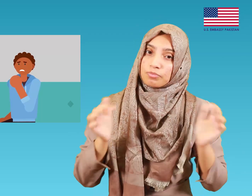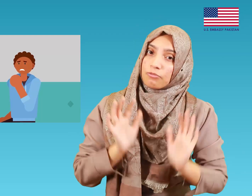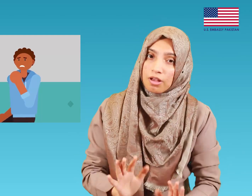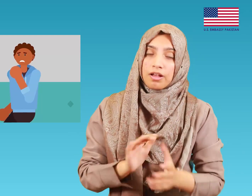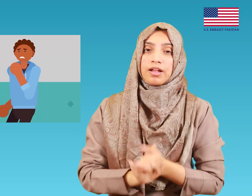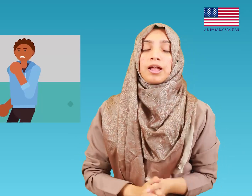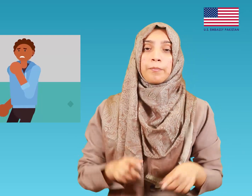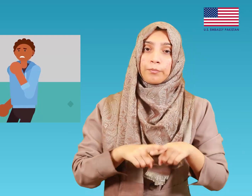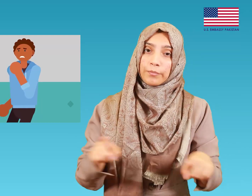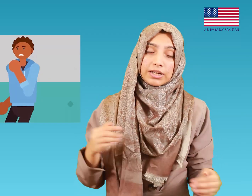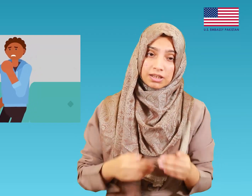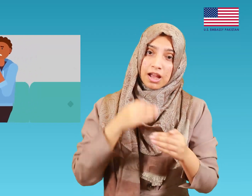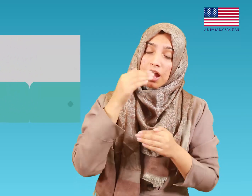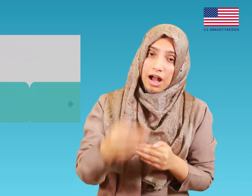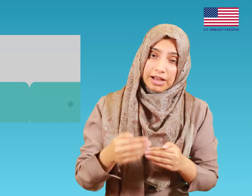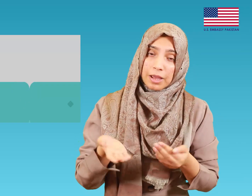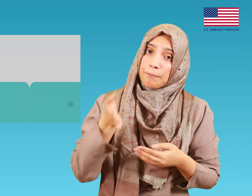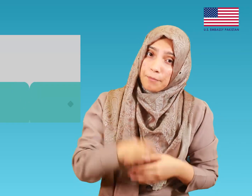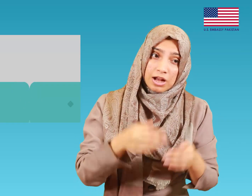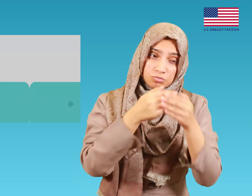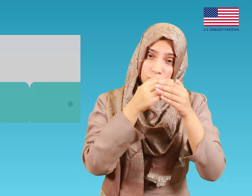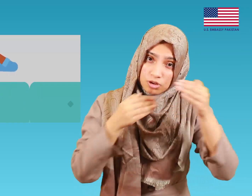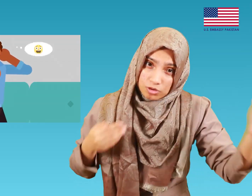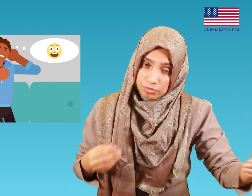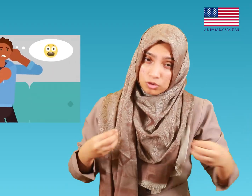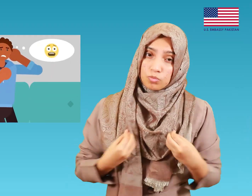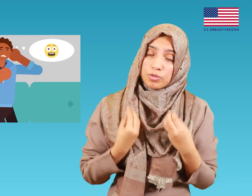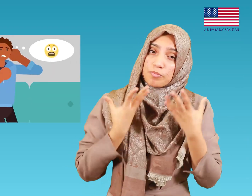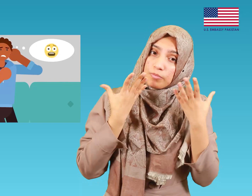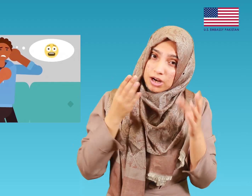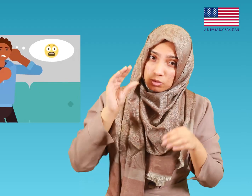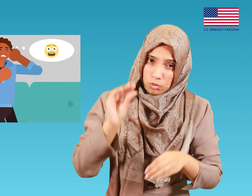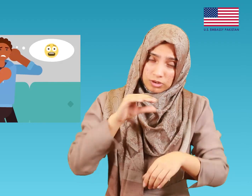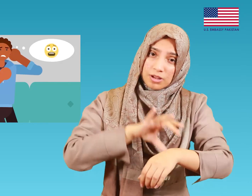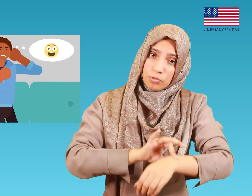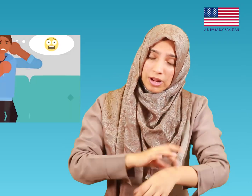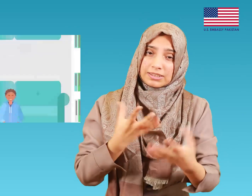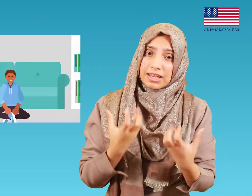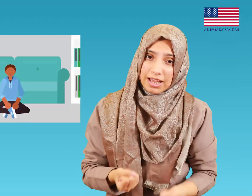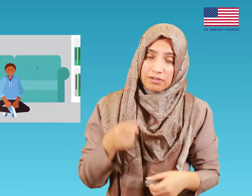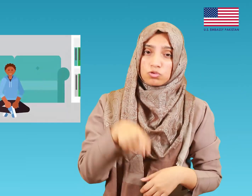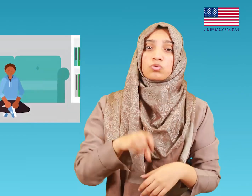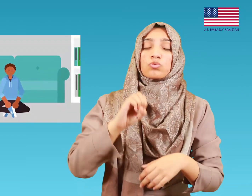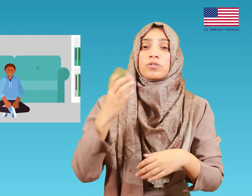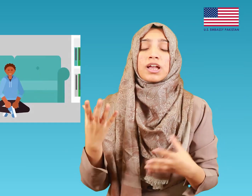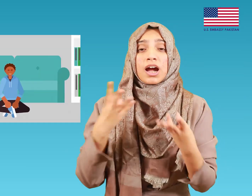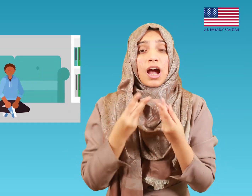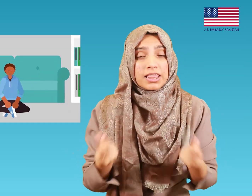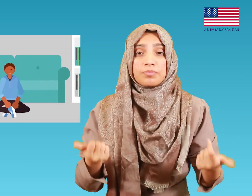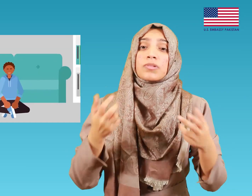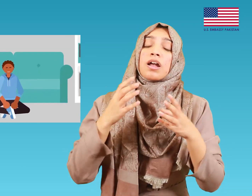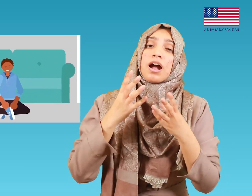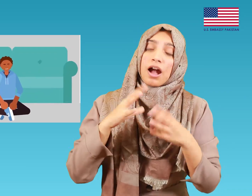long-lasting problems from COVID-19 make it even more important to reduce the spread of the disease by following precautions